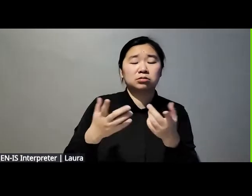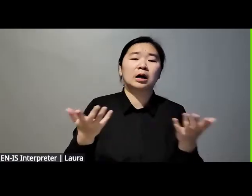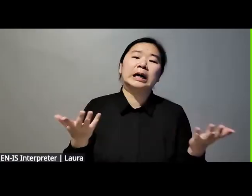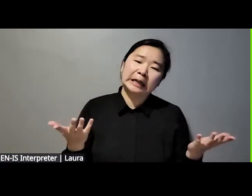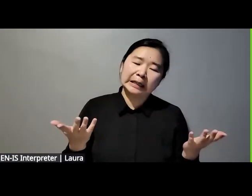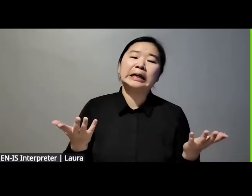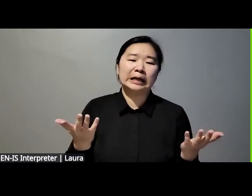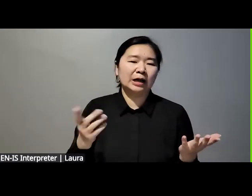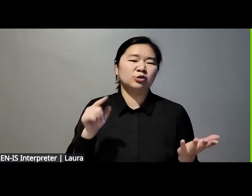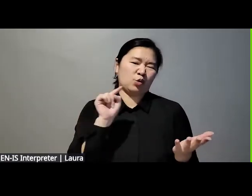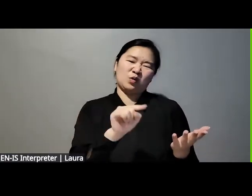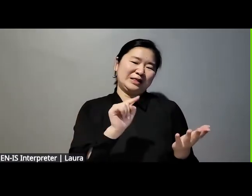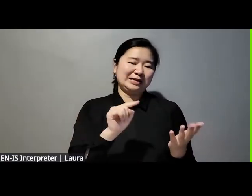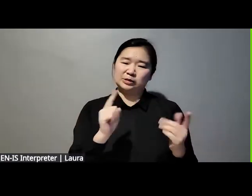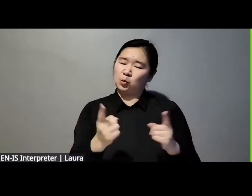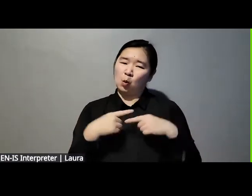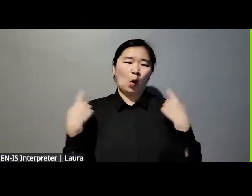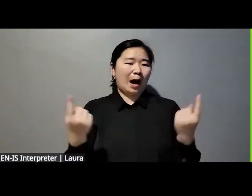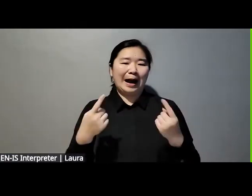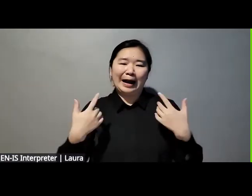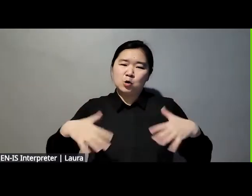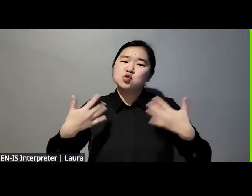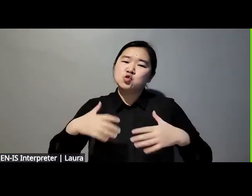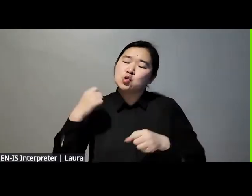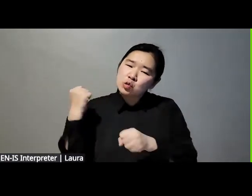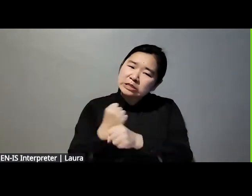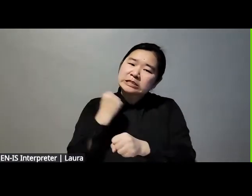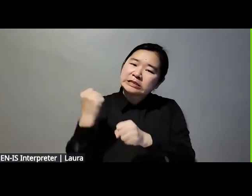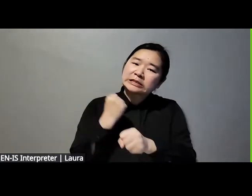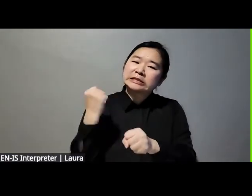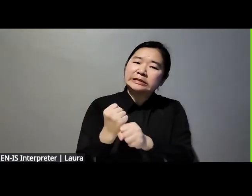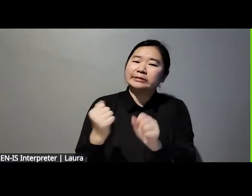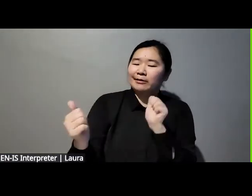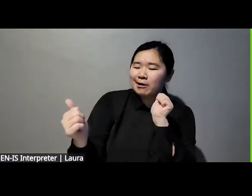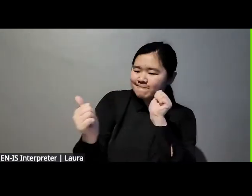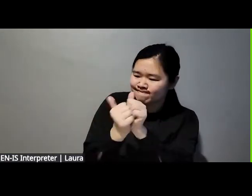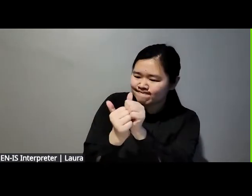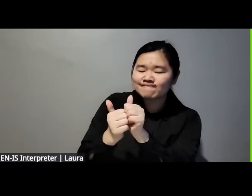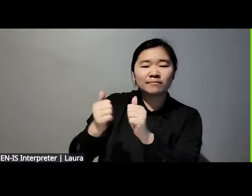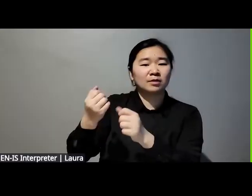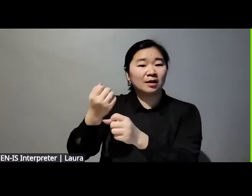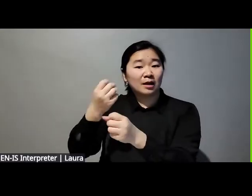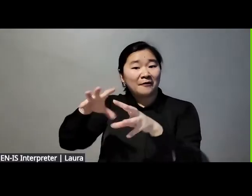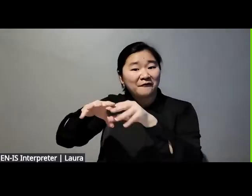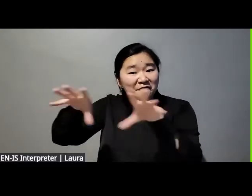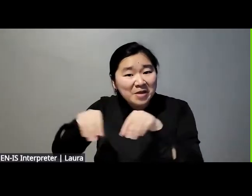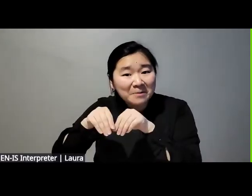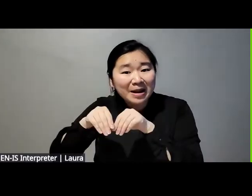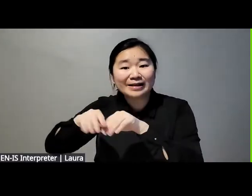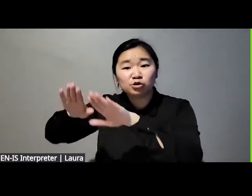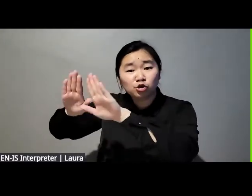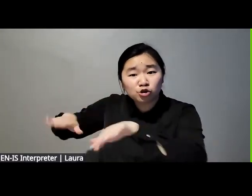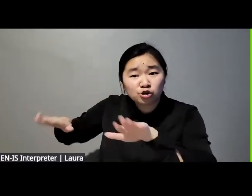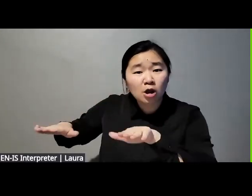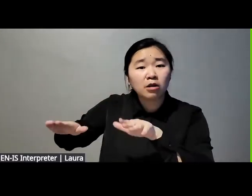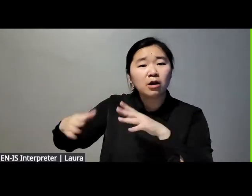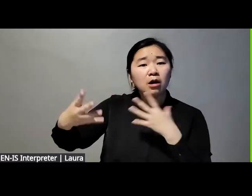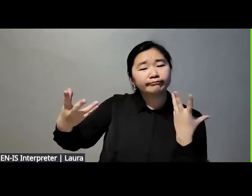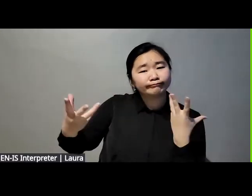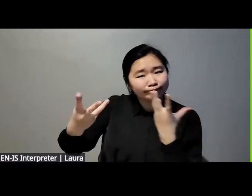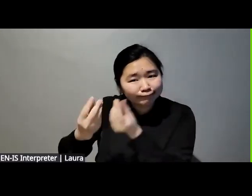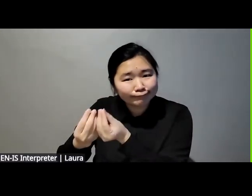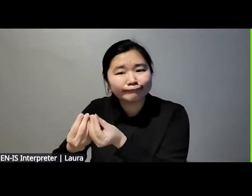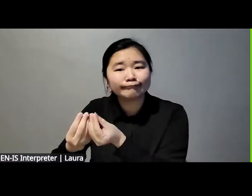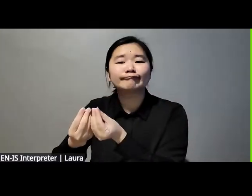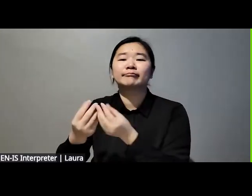reached. There's a person whom they brought that talked to me early when I was young, who